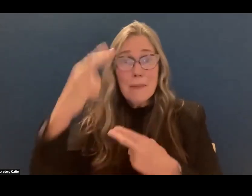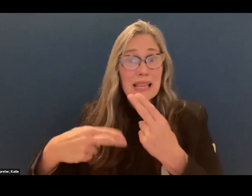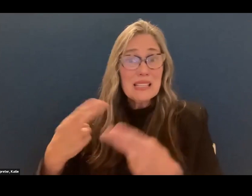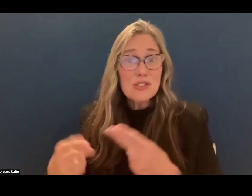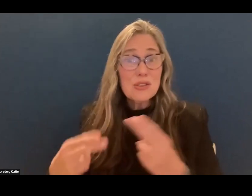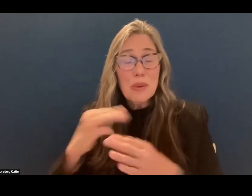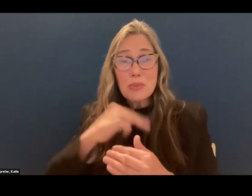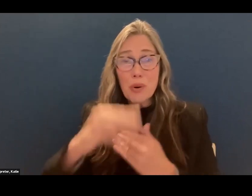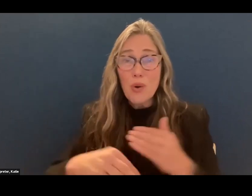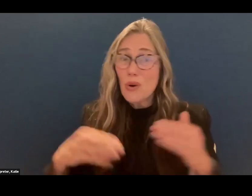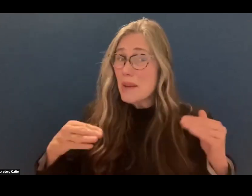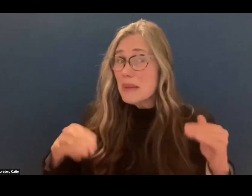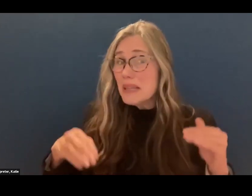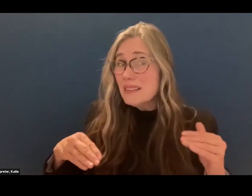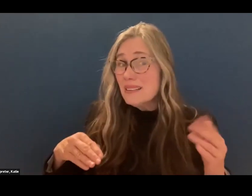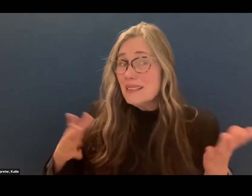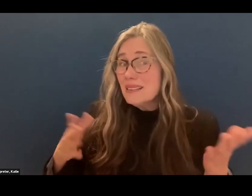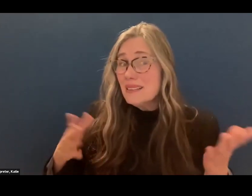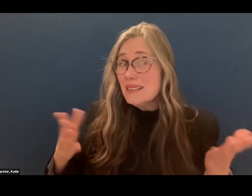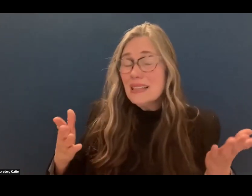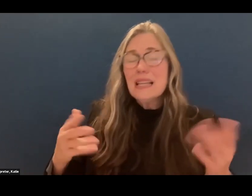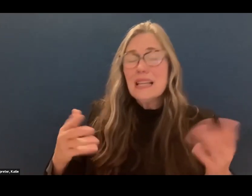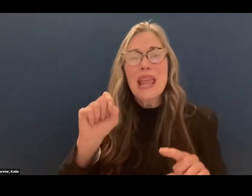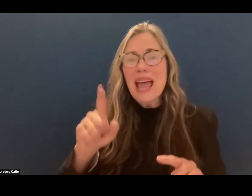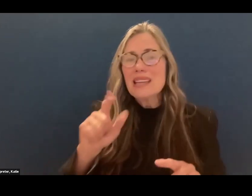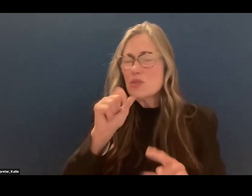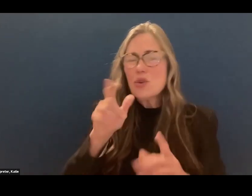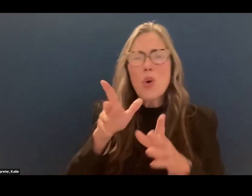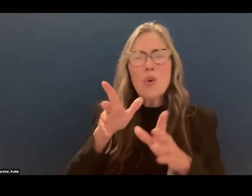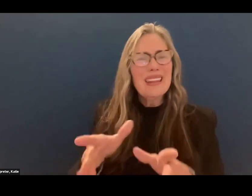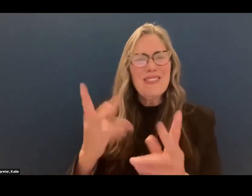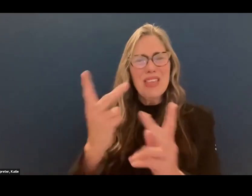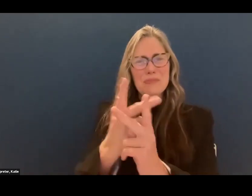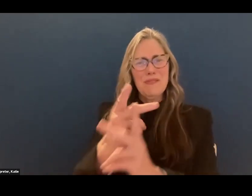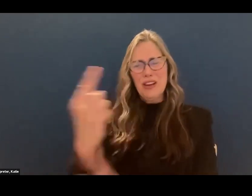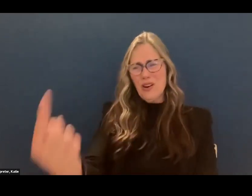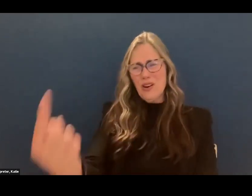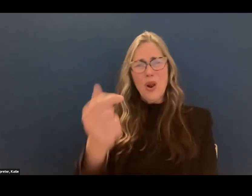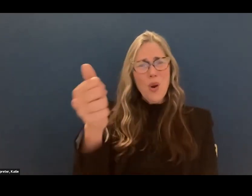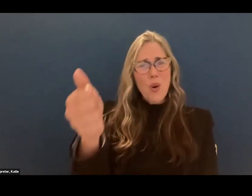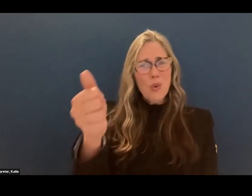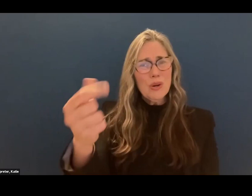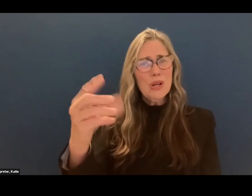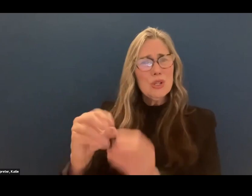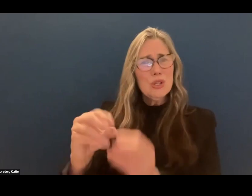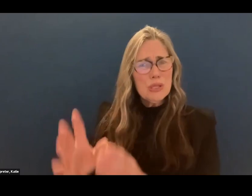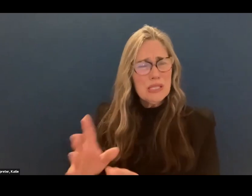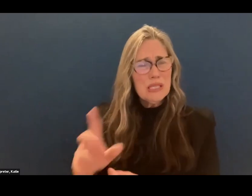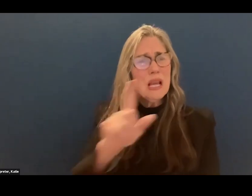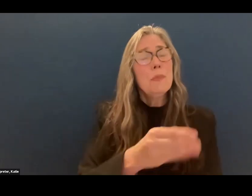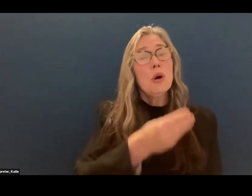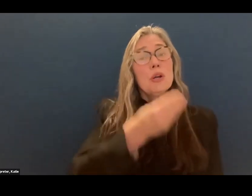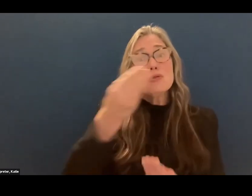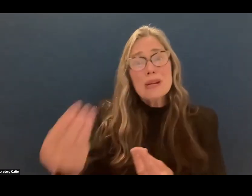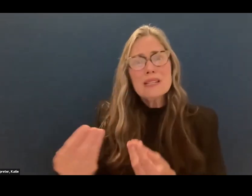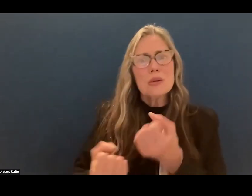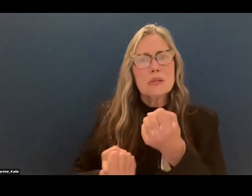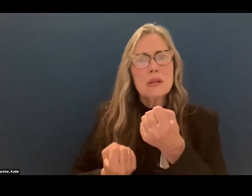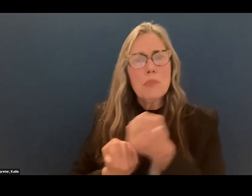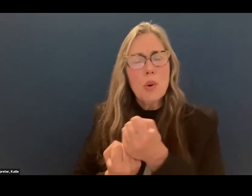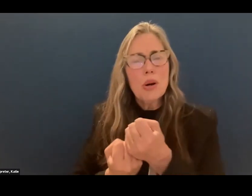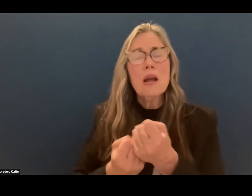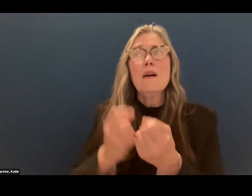programming? Again, we ask that you don't leave the students to figure things out on their own. Please put resources for